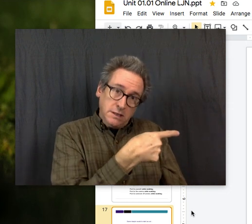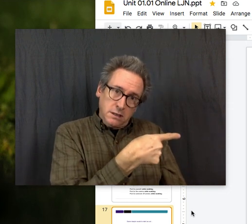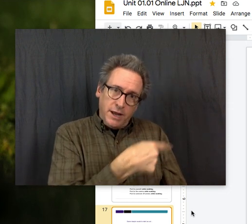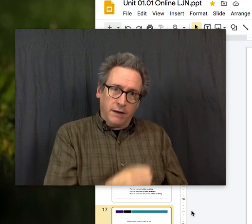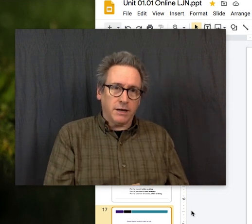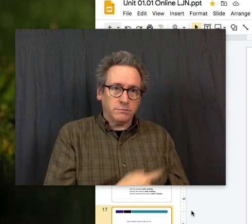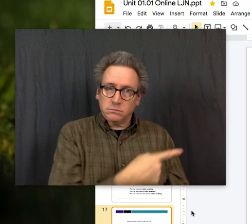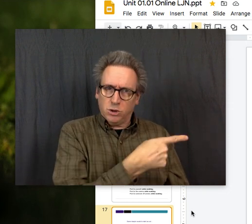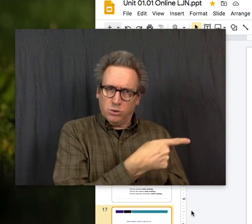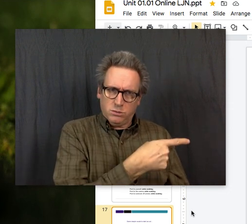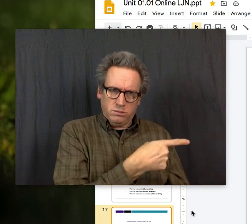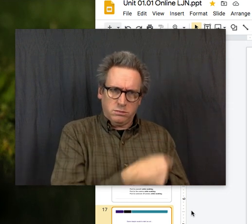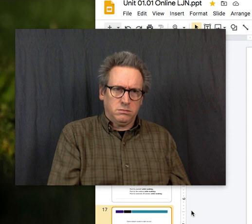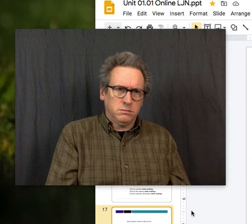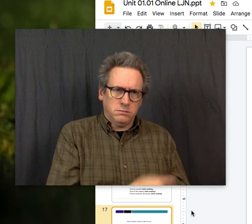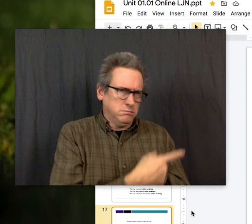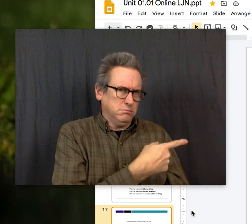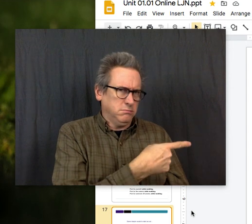He's going to pay, right?